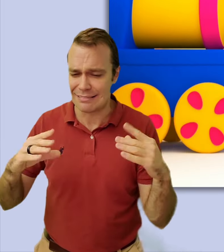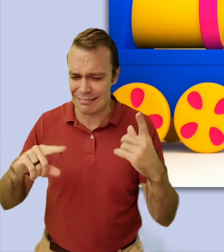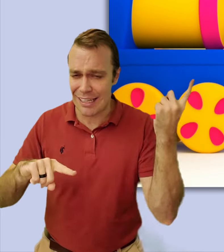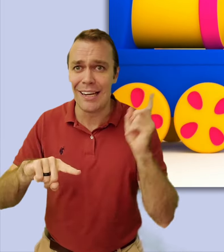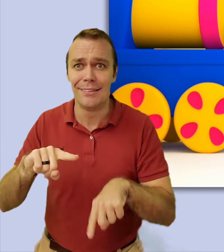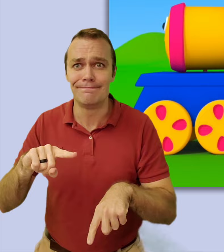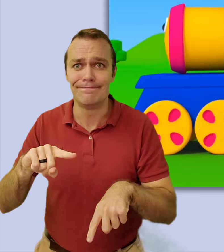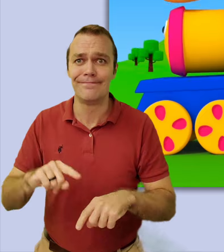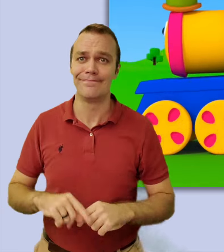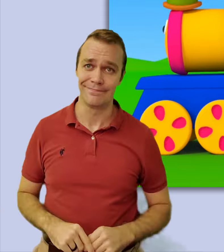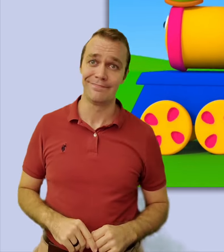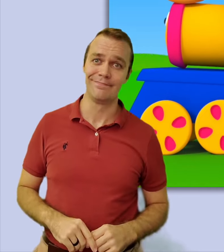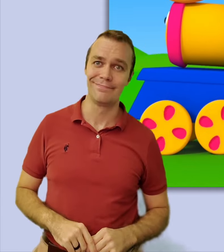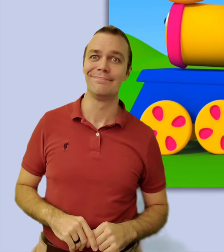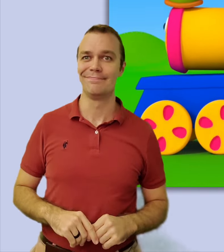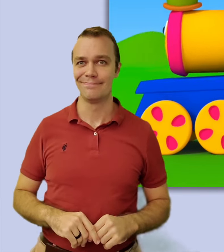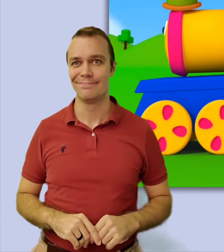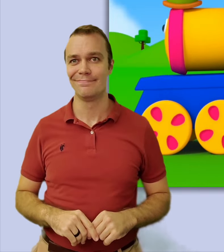together again.